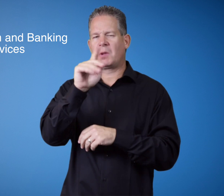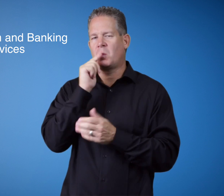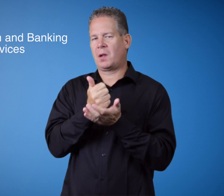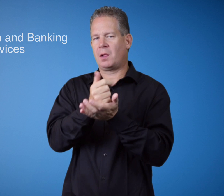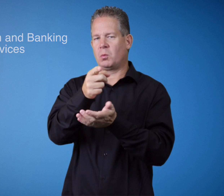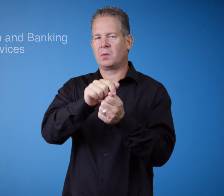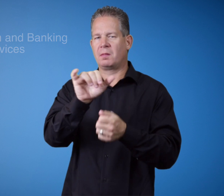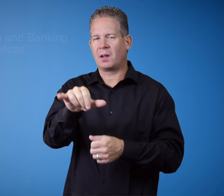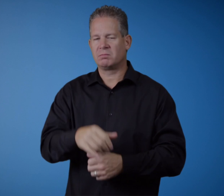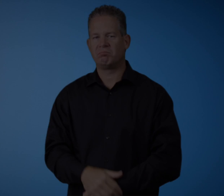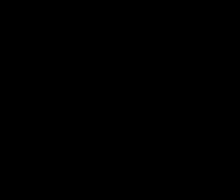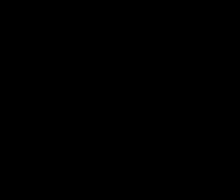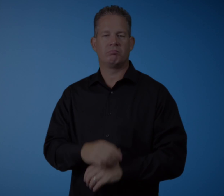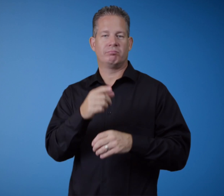money management.